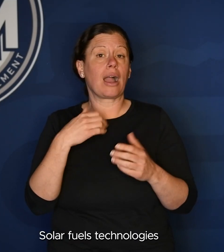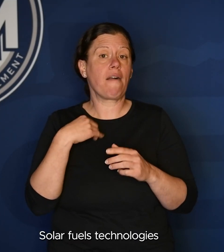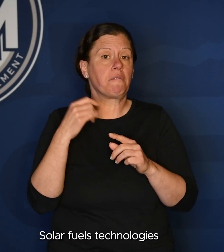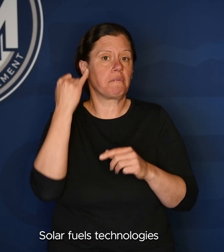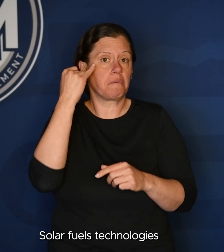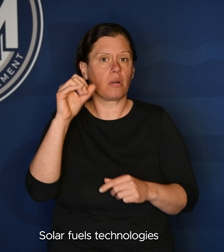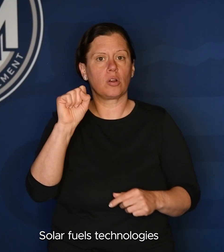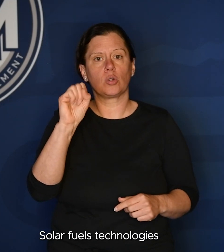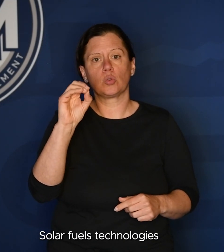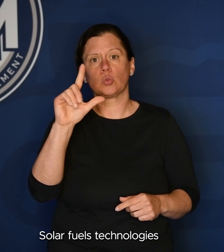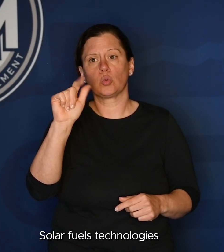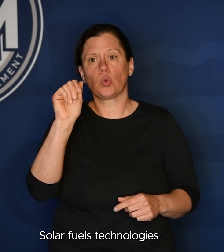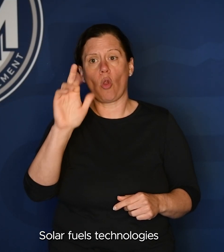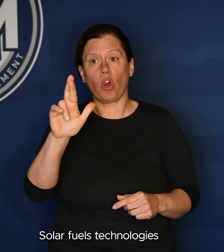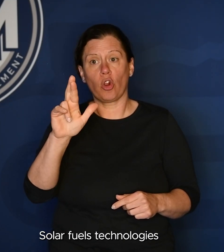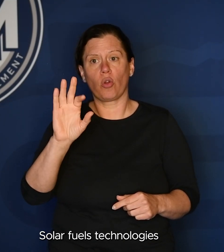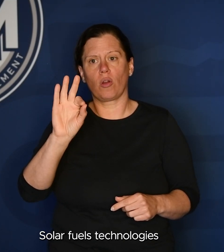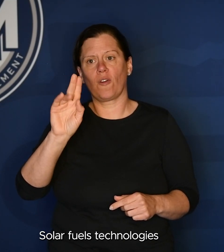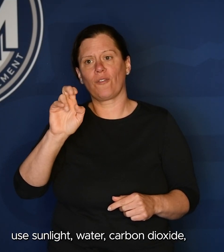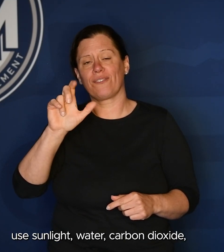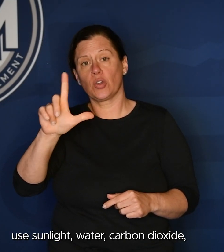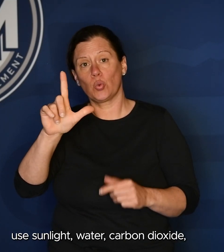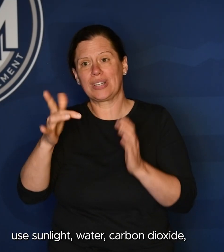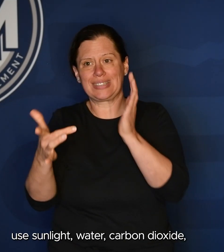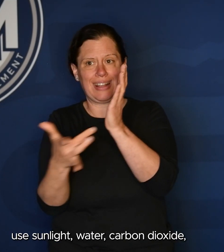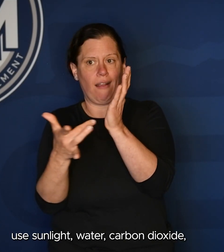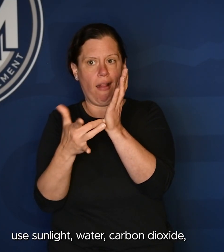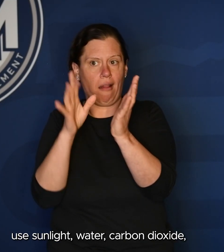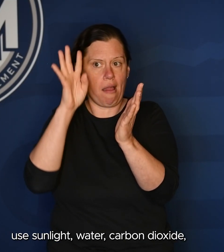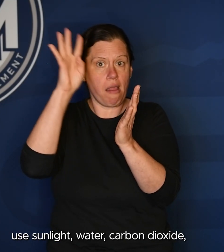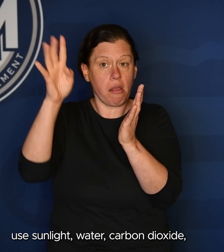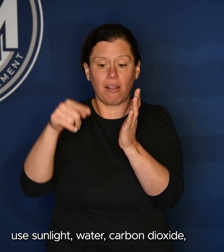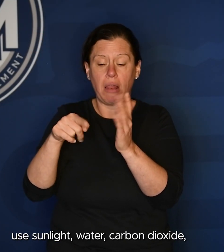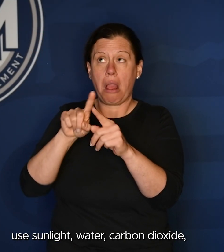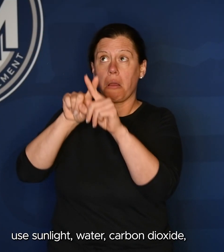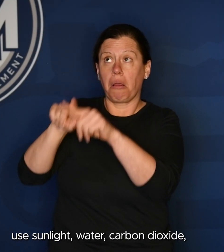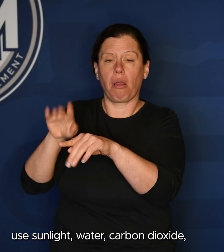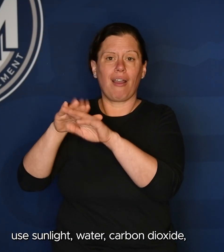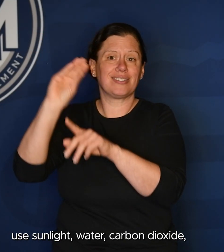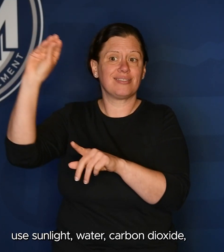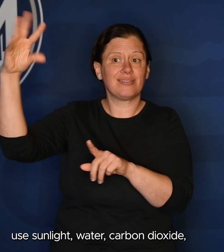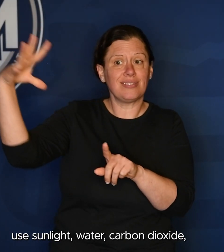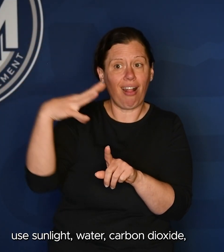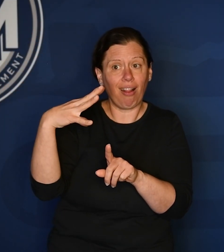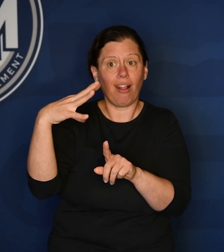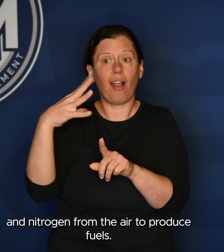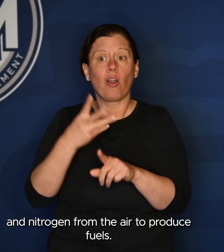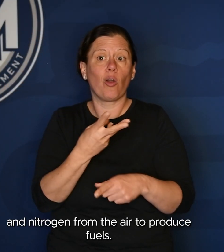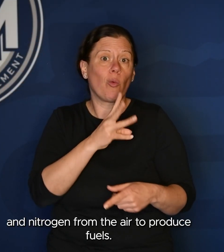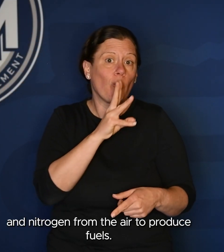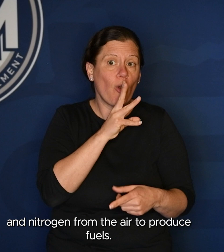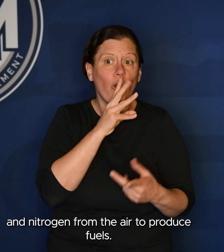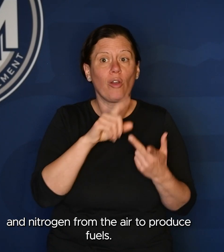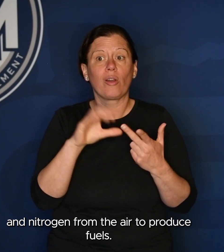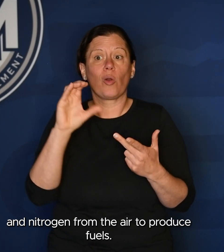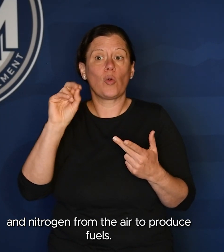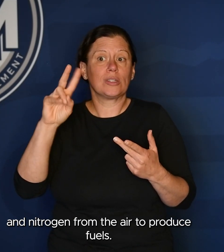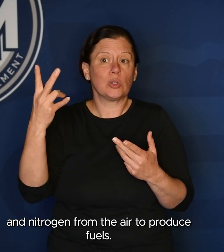Solar fuels technologies use sunlight, water, carbon dioxide, and nitrogen from the air to